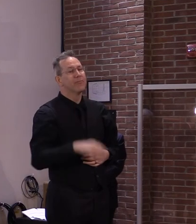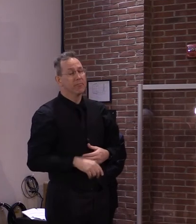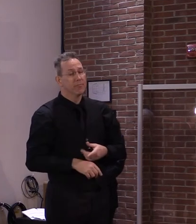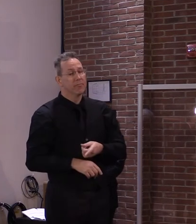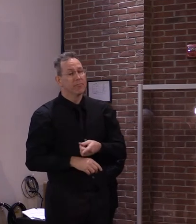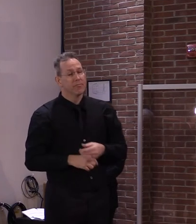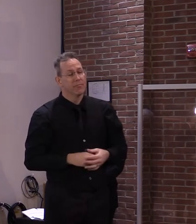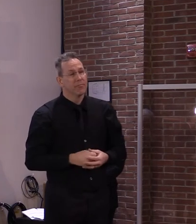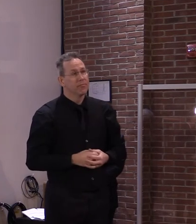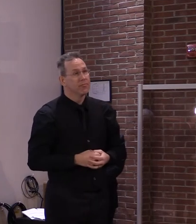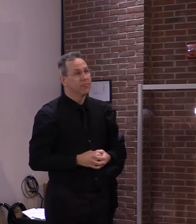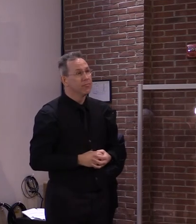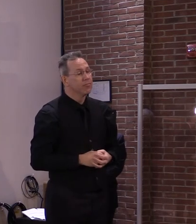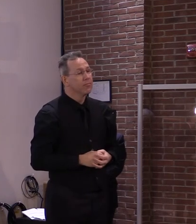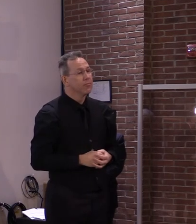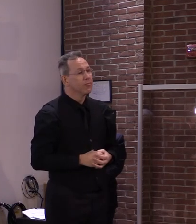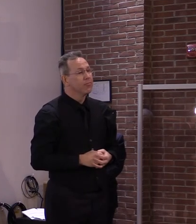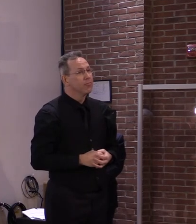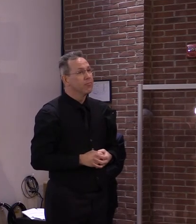digger